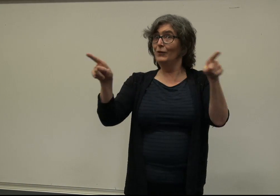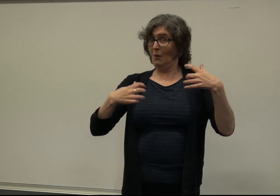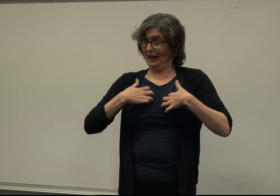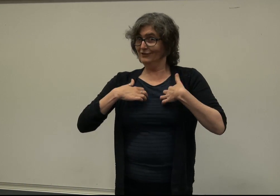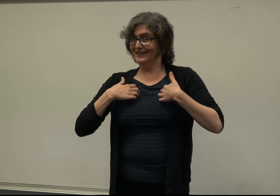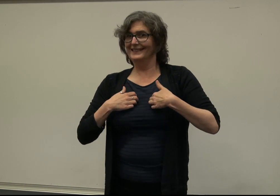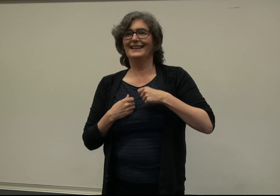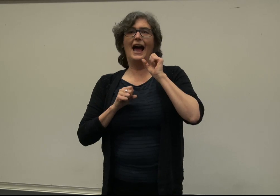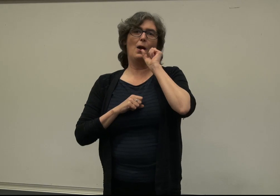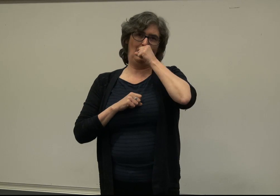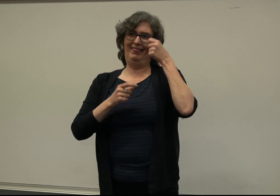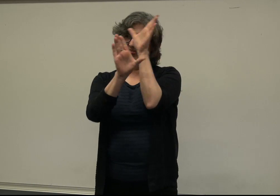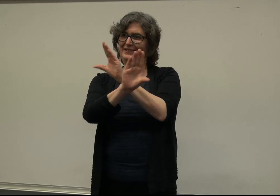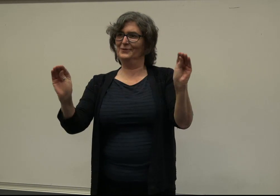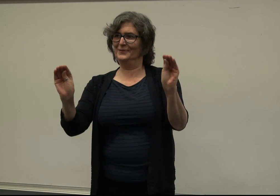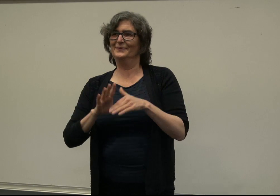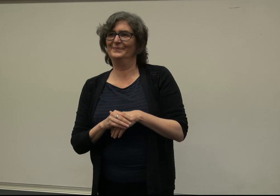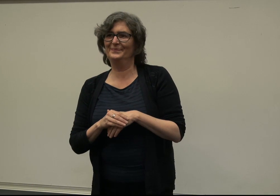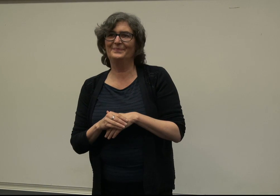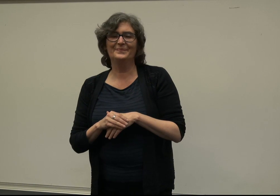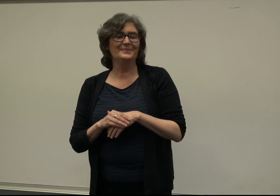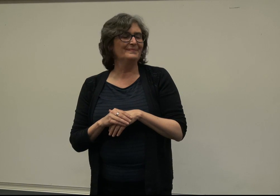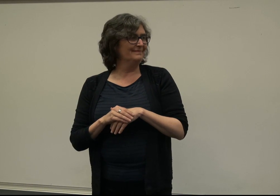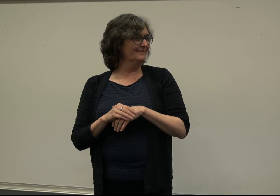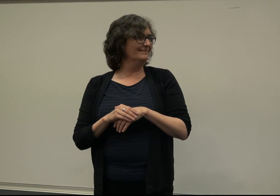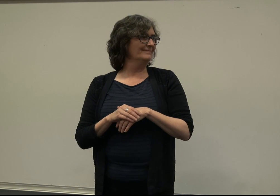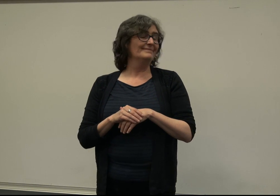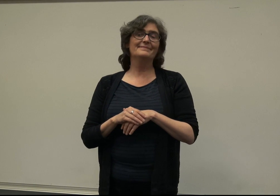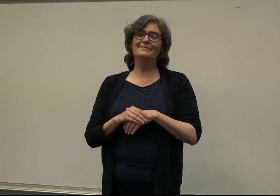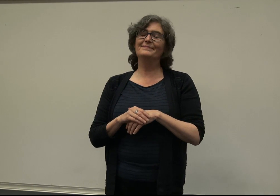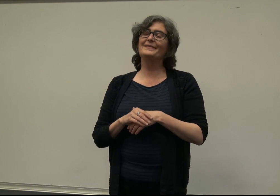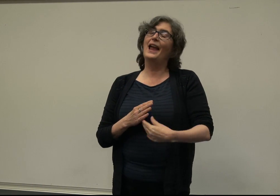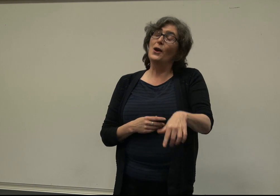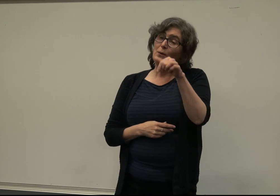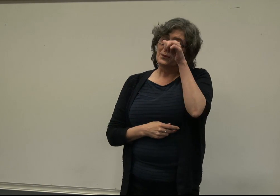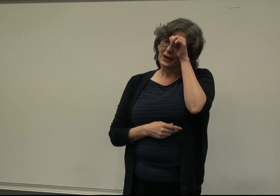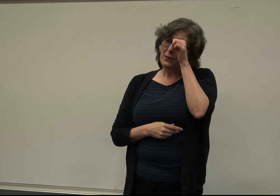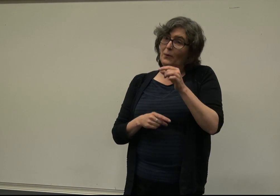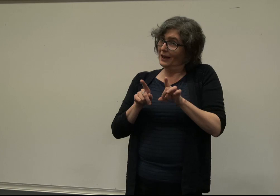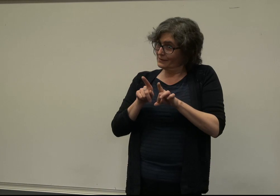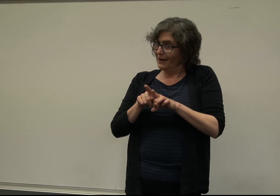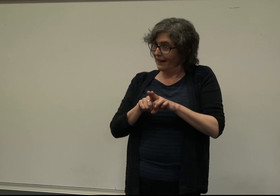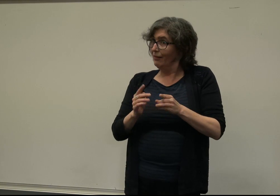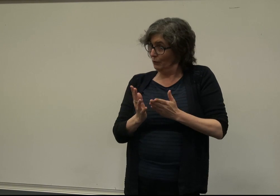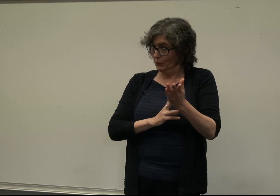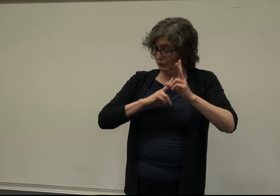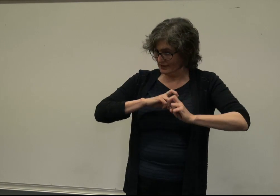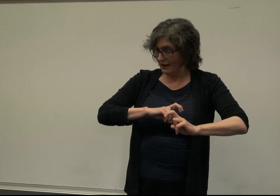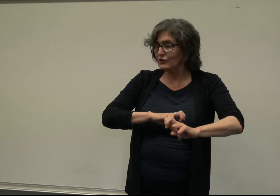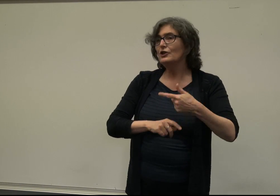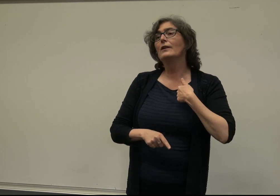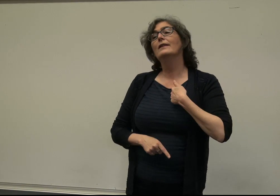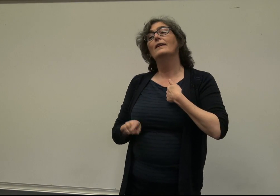We know that bilingualism, research has shown that bilingualism can give advantages for